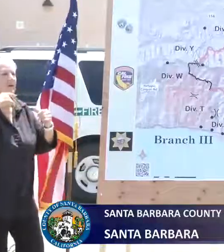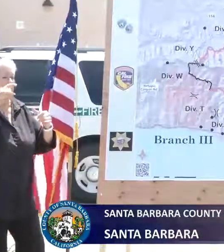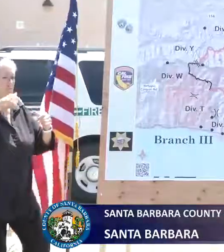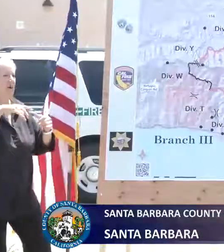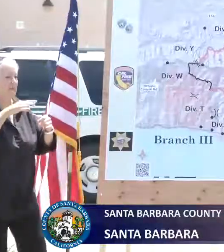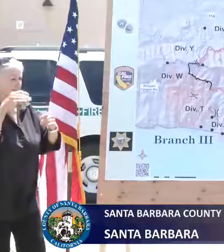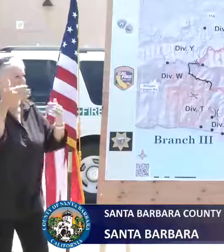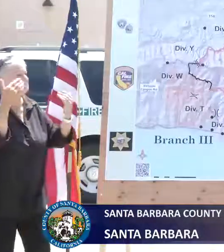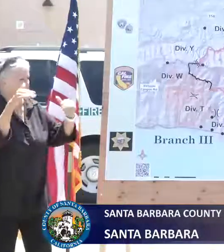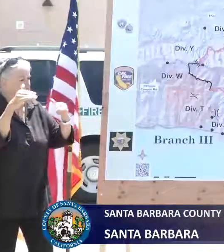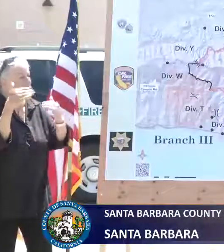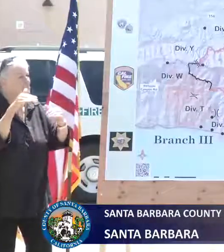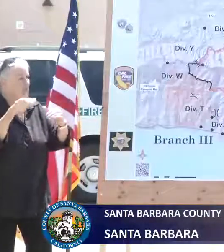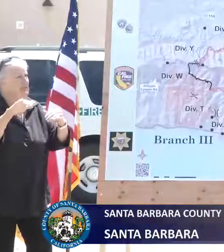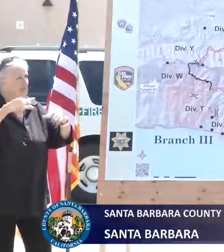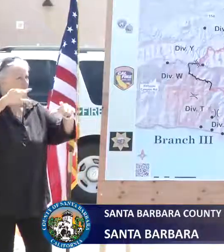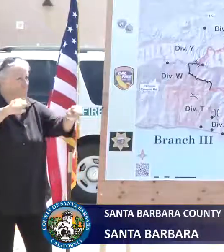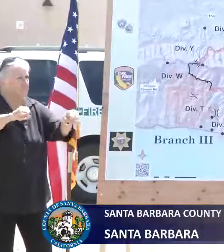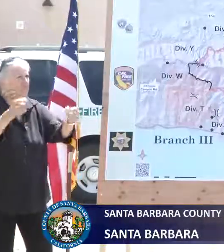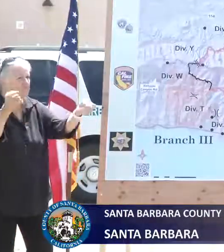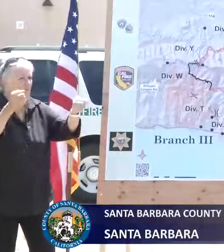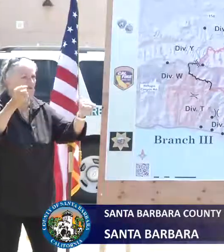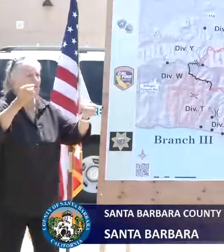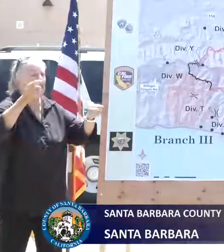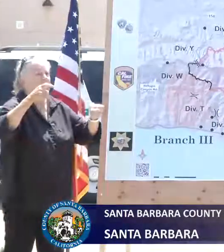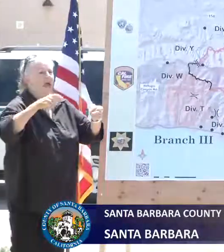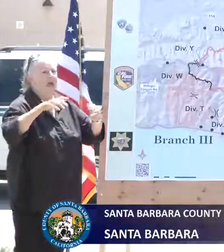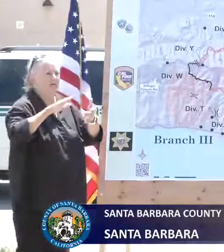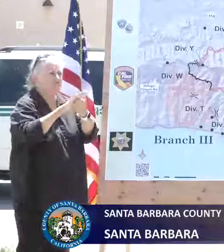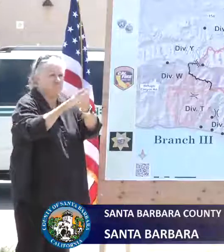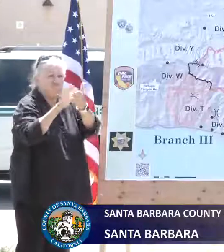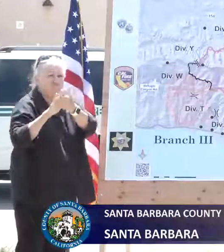mop-up phase and fire line suppression phase.